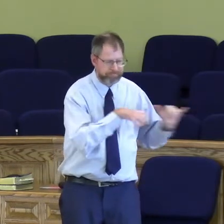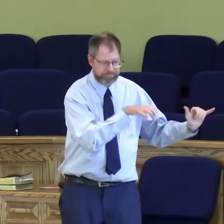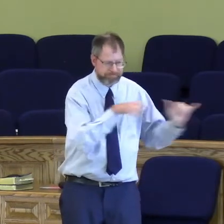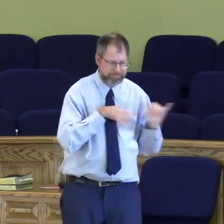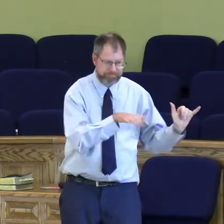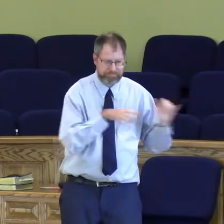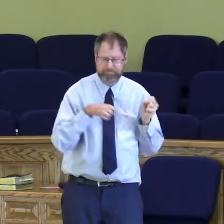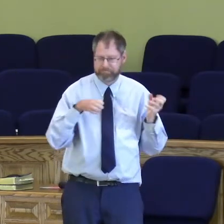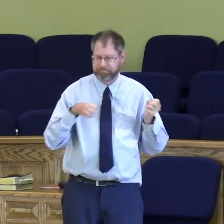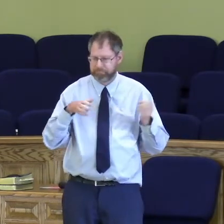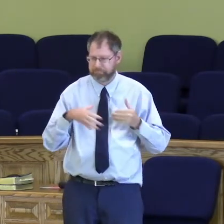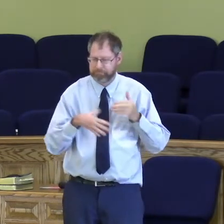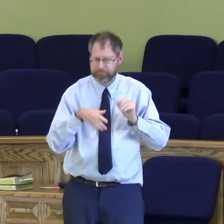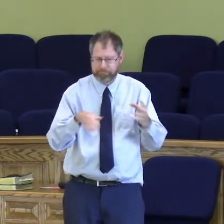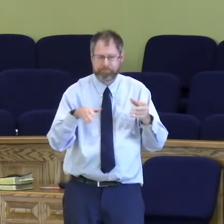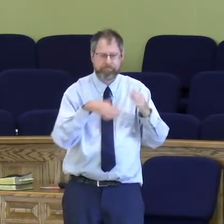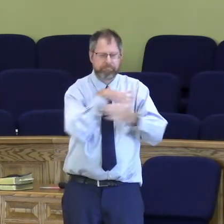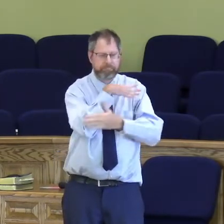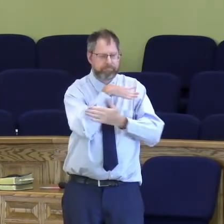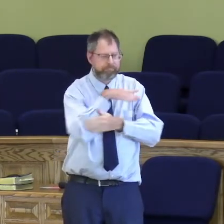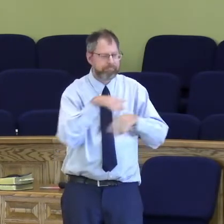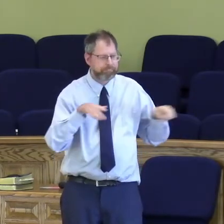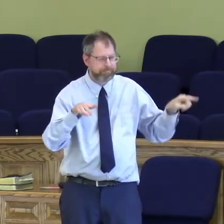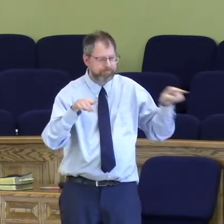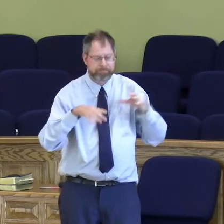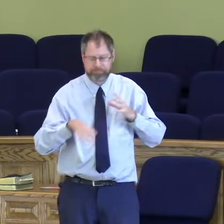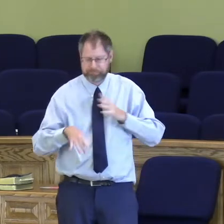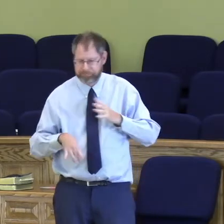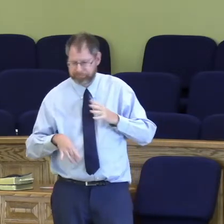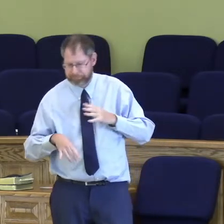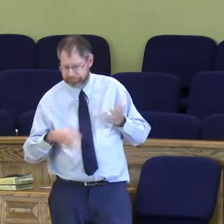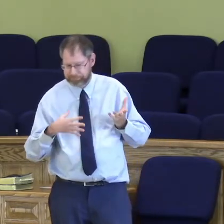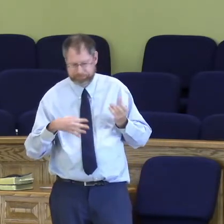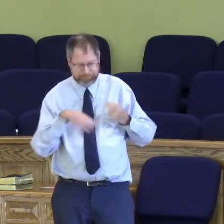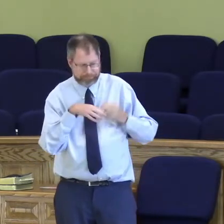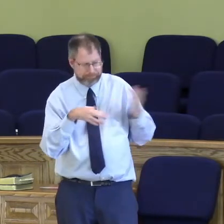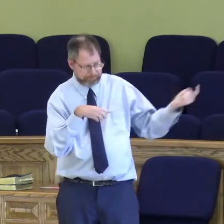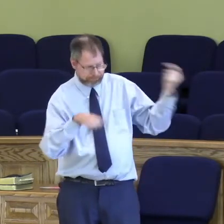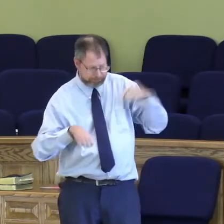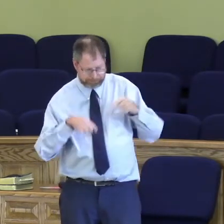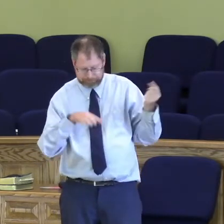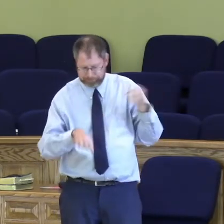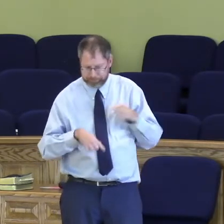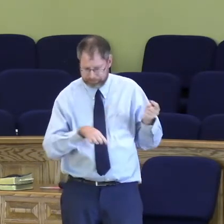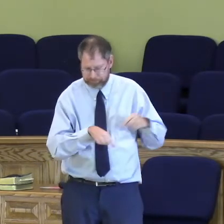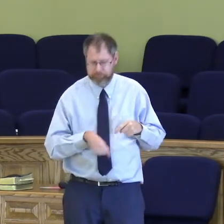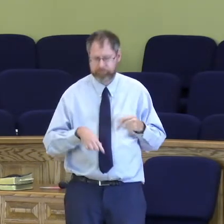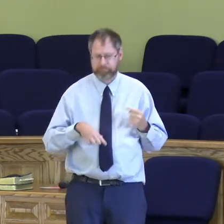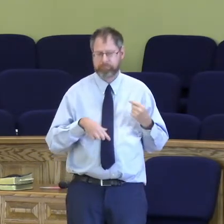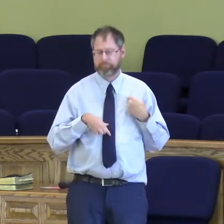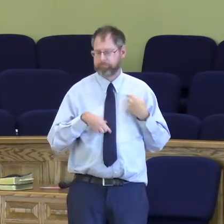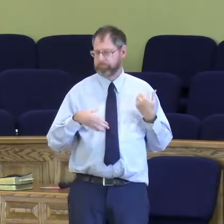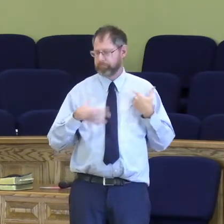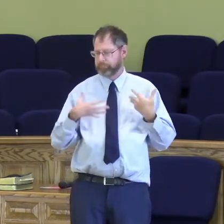He influenced them to use the same kind of sign language as American Sign Language. That's why you'll see American Sign Language a lot of times in a lot of the African countries.